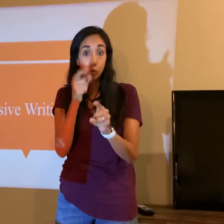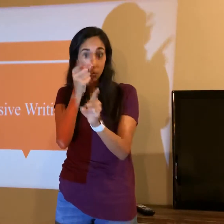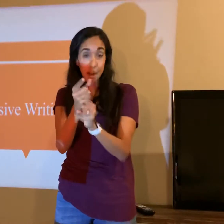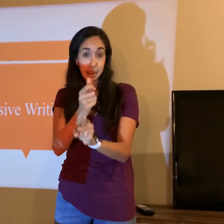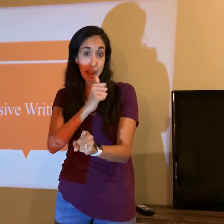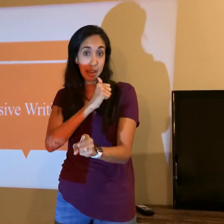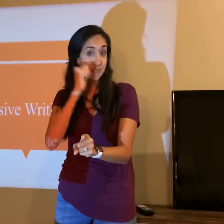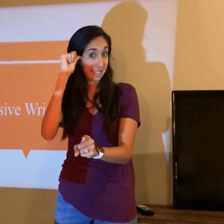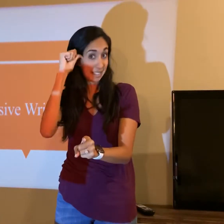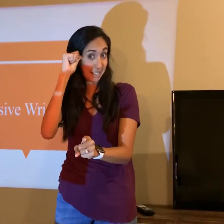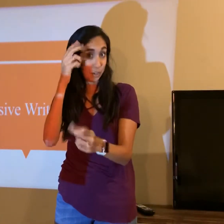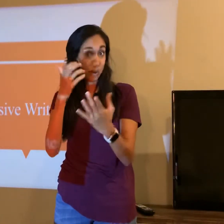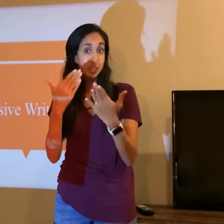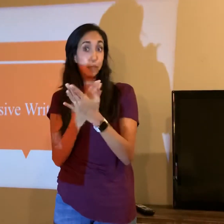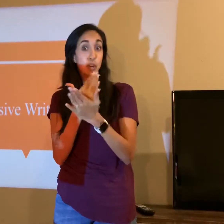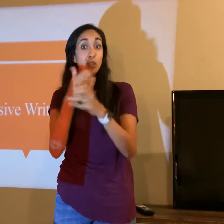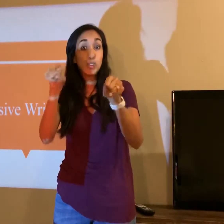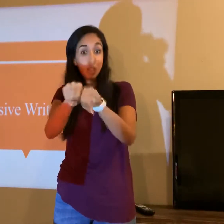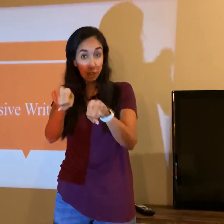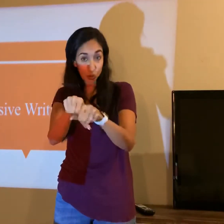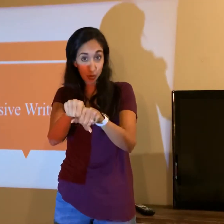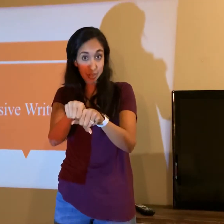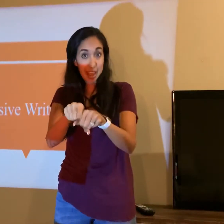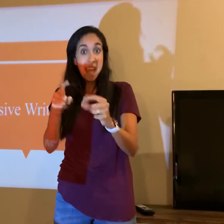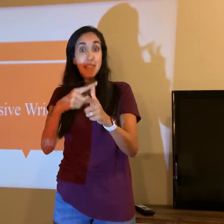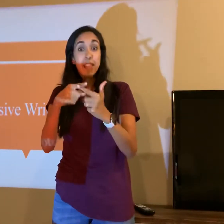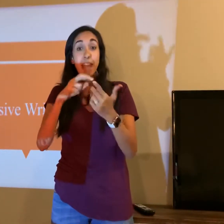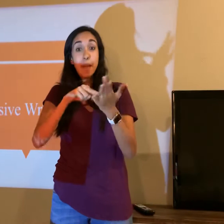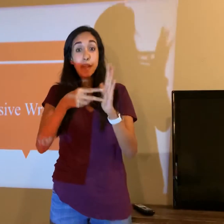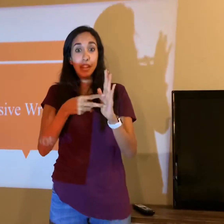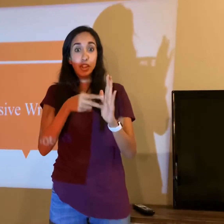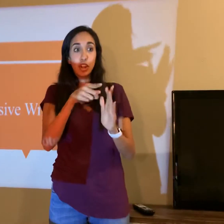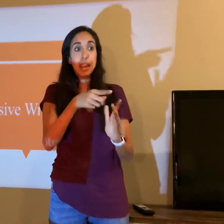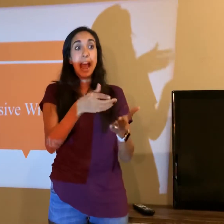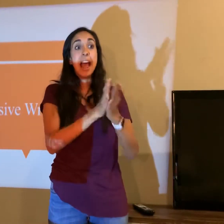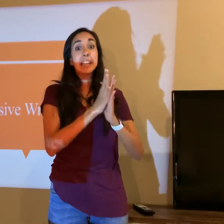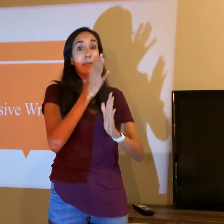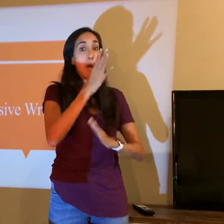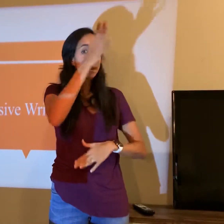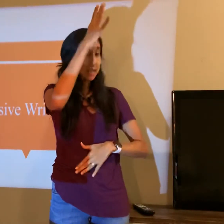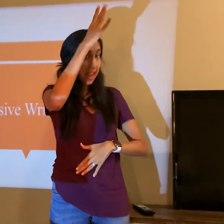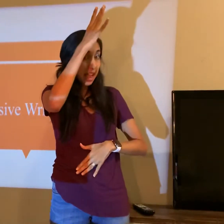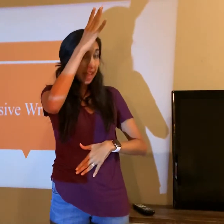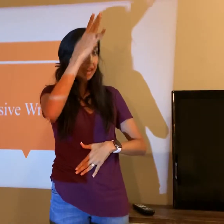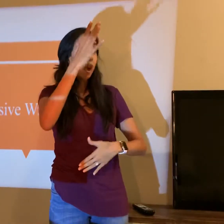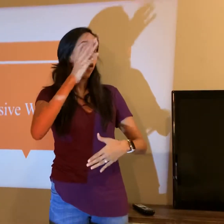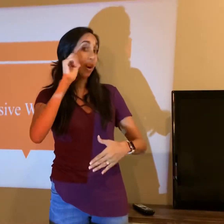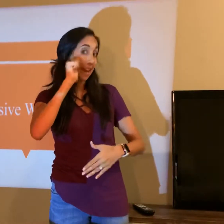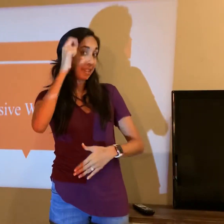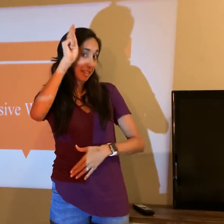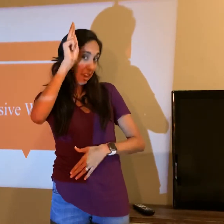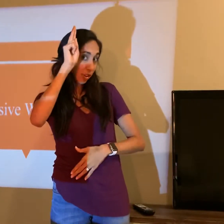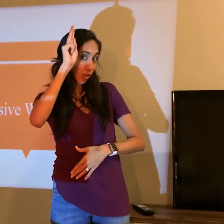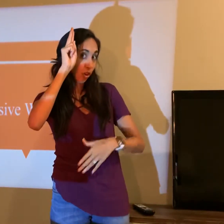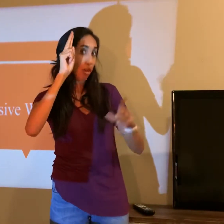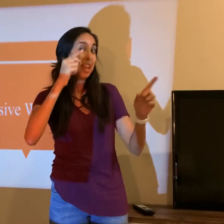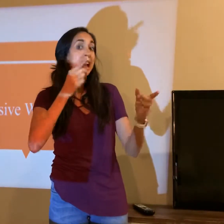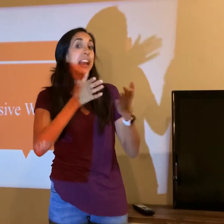right, Alex? You want some new shoes, then that means you're gonna ask mom and dad or aunt and uncle and